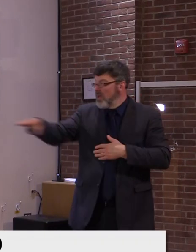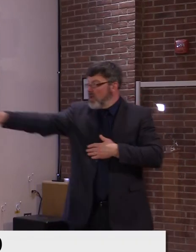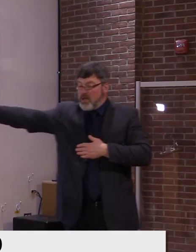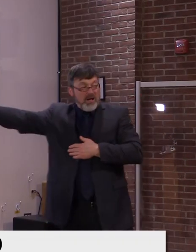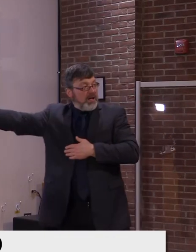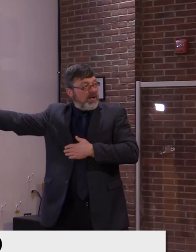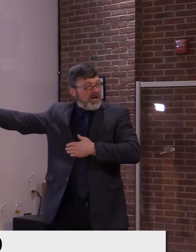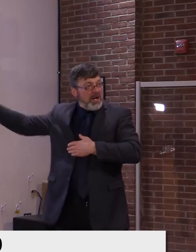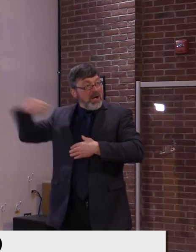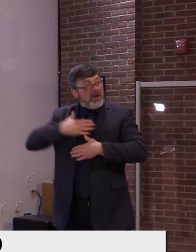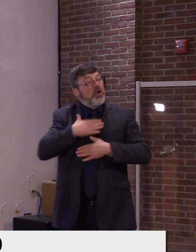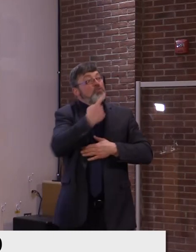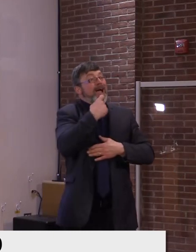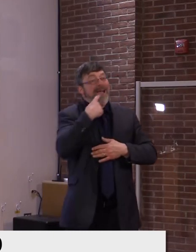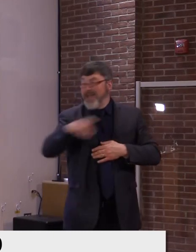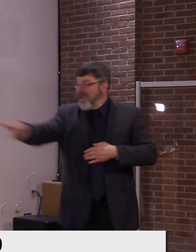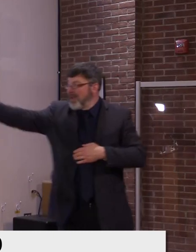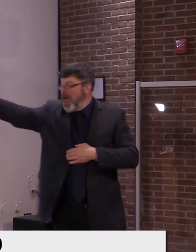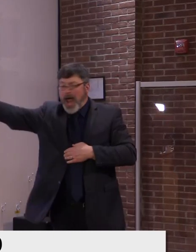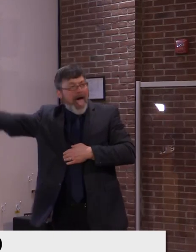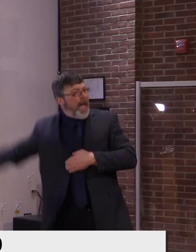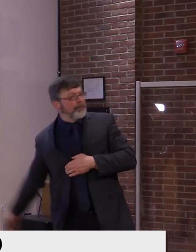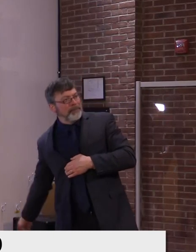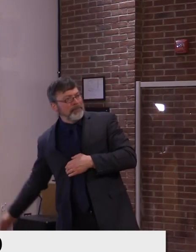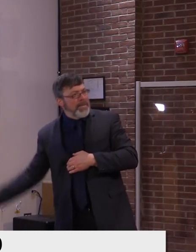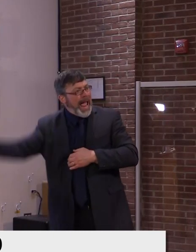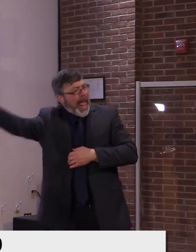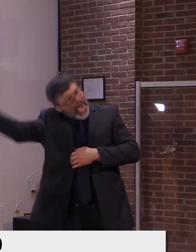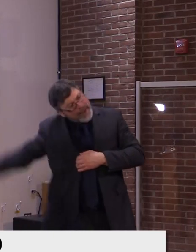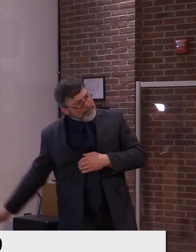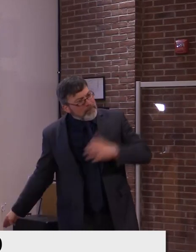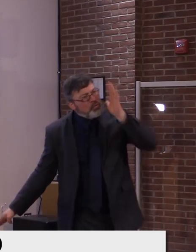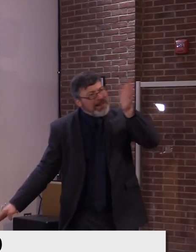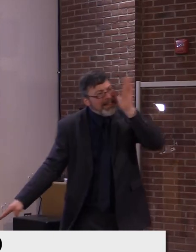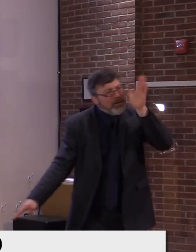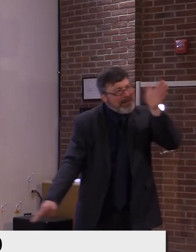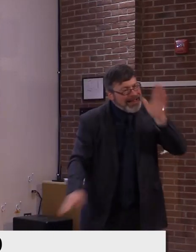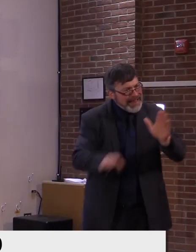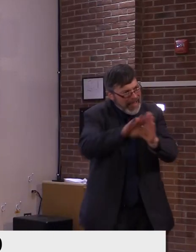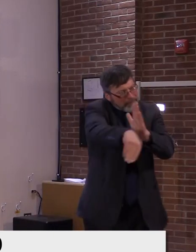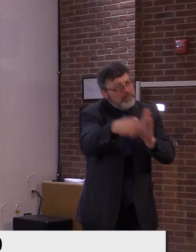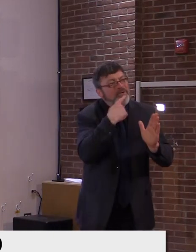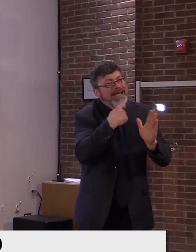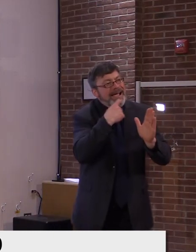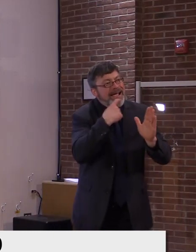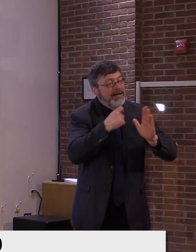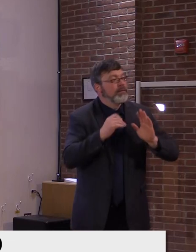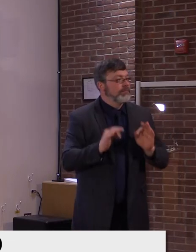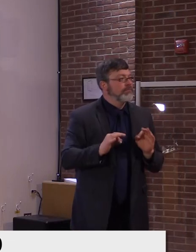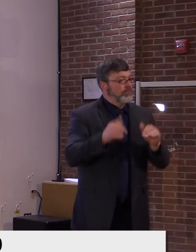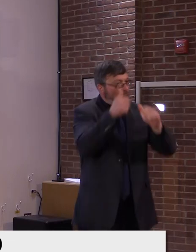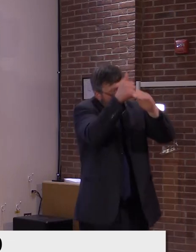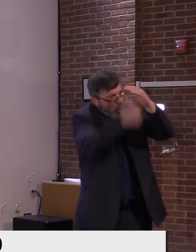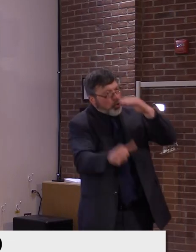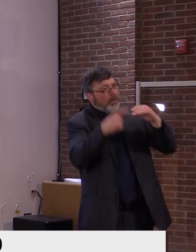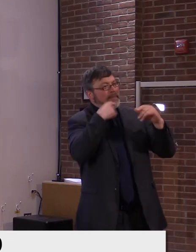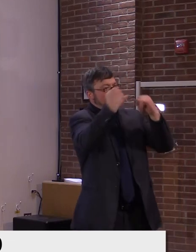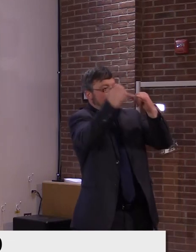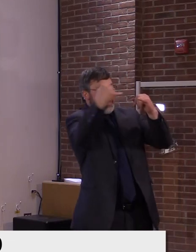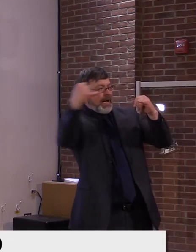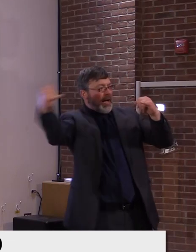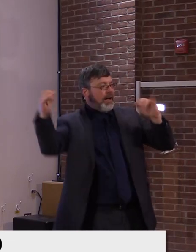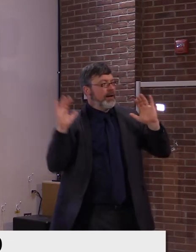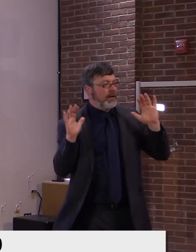again before we've been able to reach everyone who wants to be vaccinated. We continue to see encouraging signs in terms of